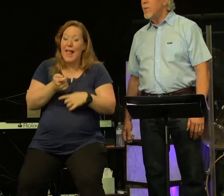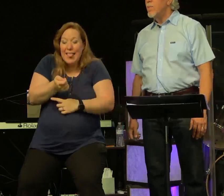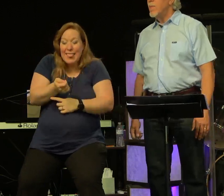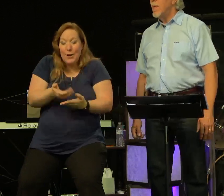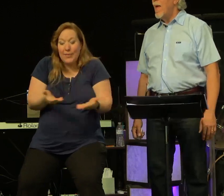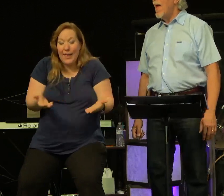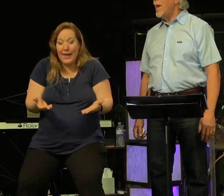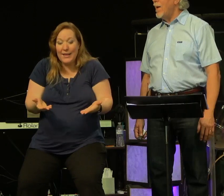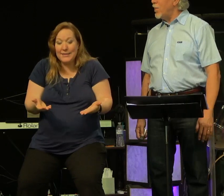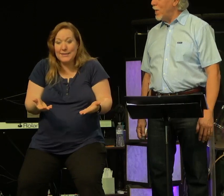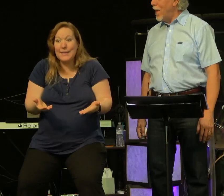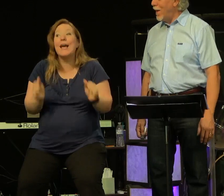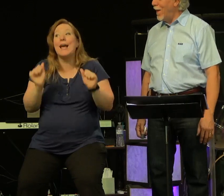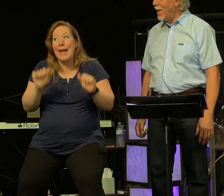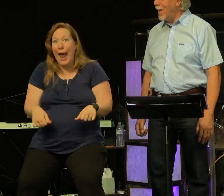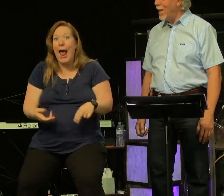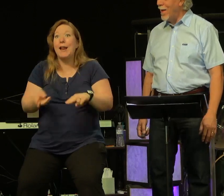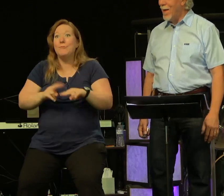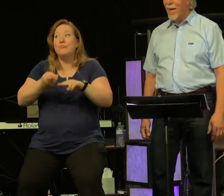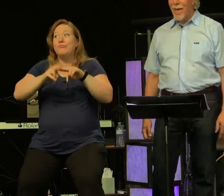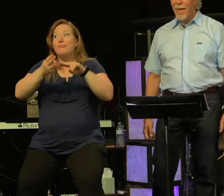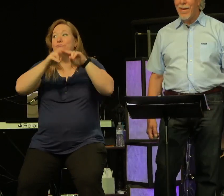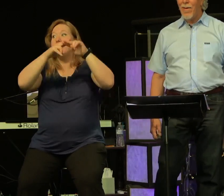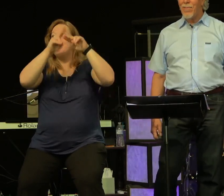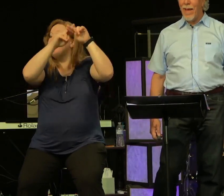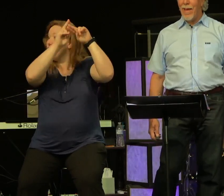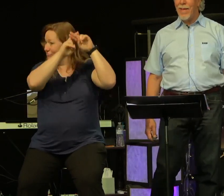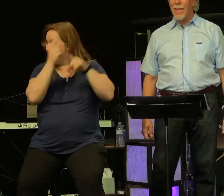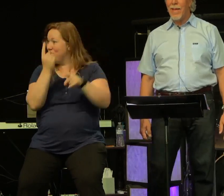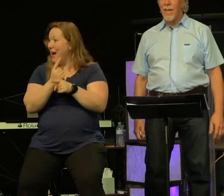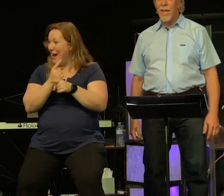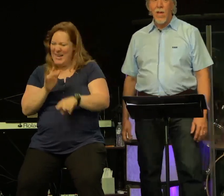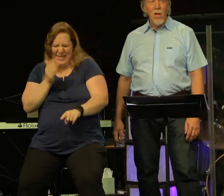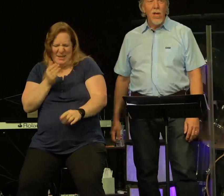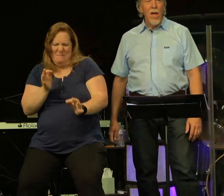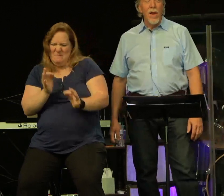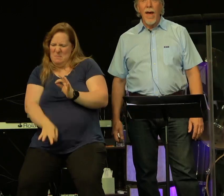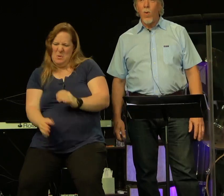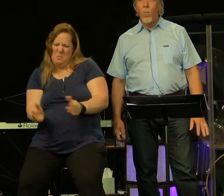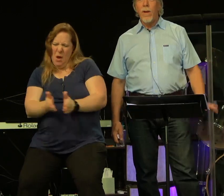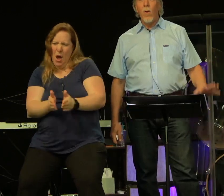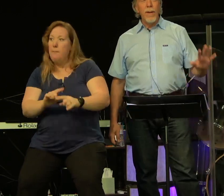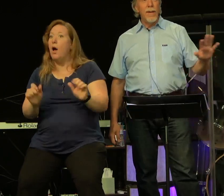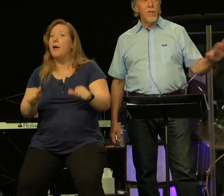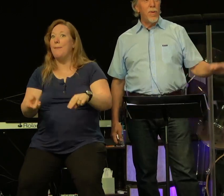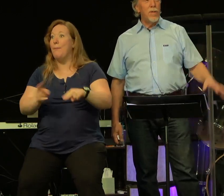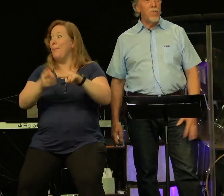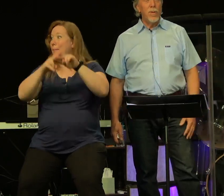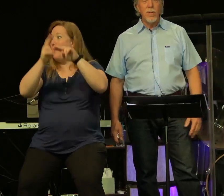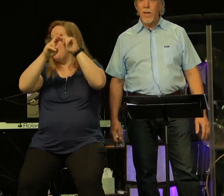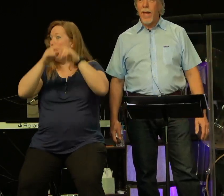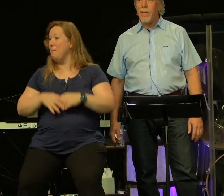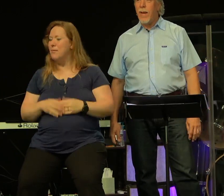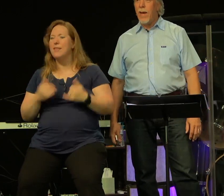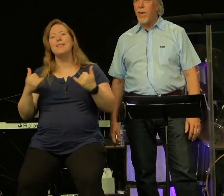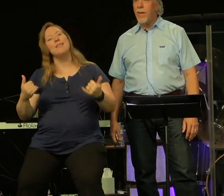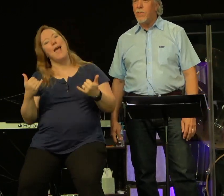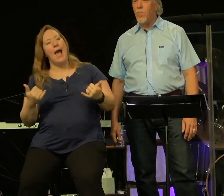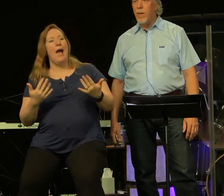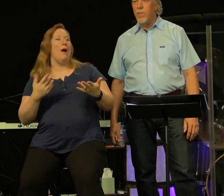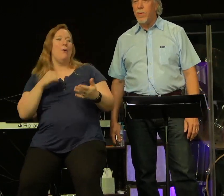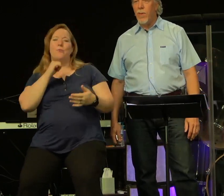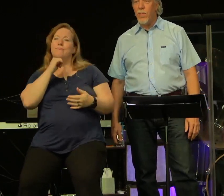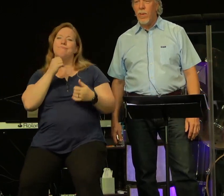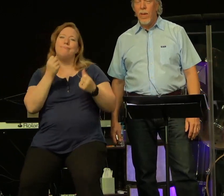things add up, don't they? Now, we don't deal as much with change nowadays